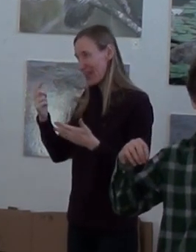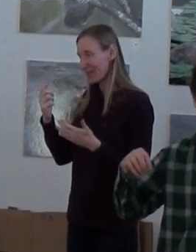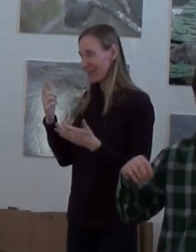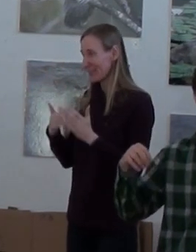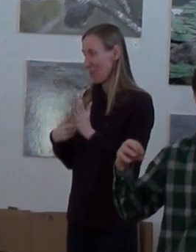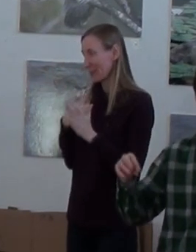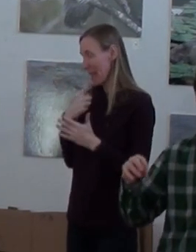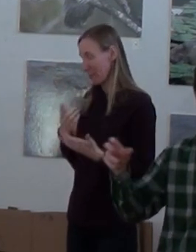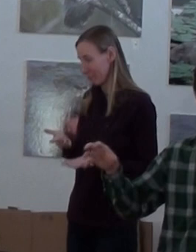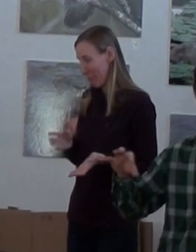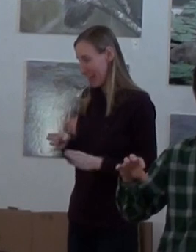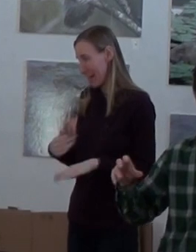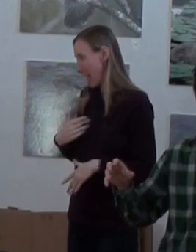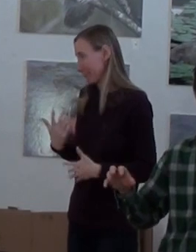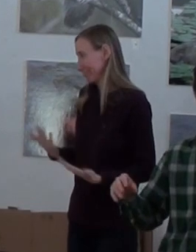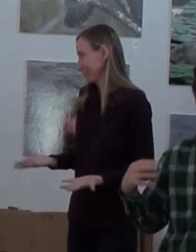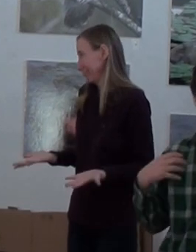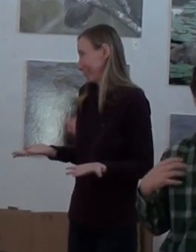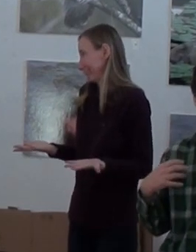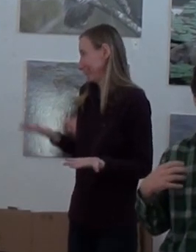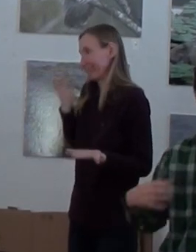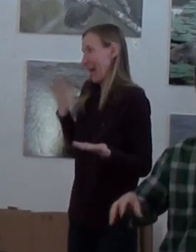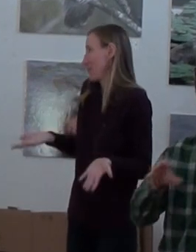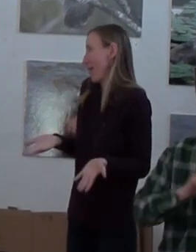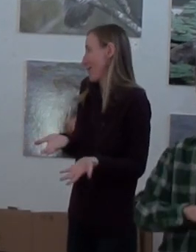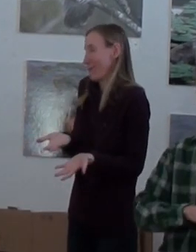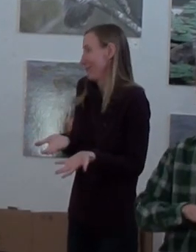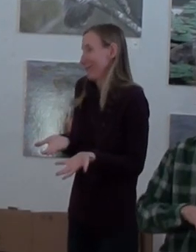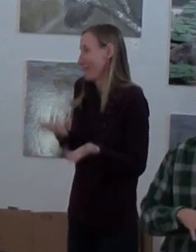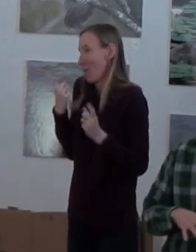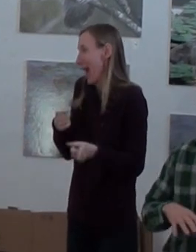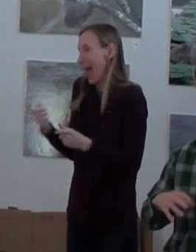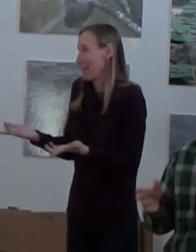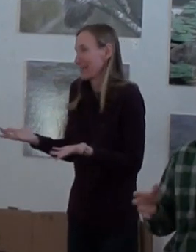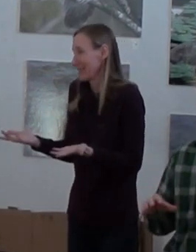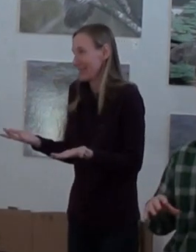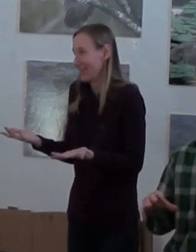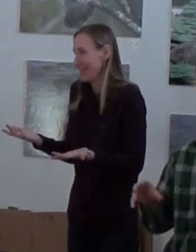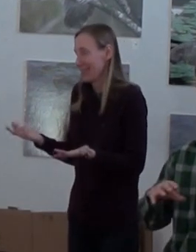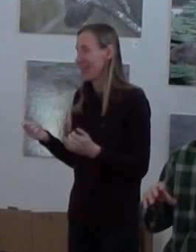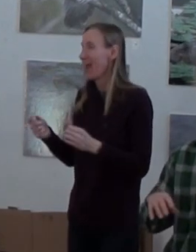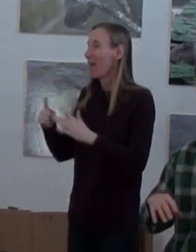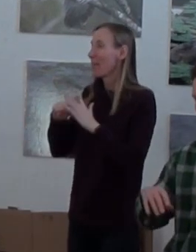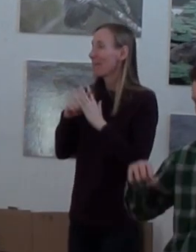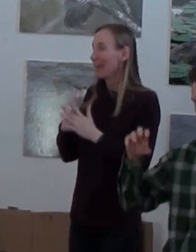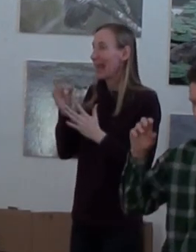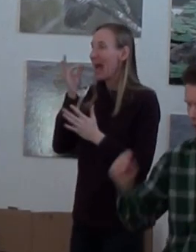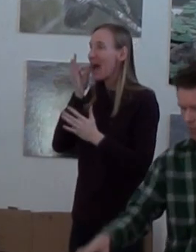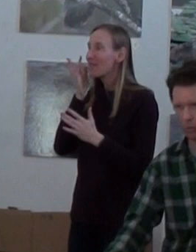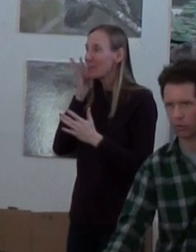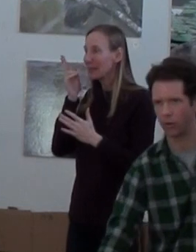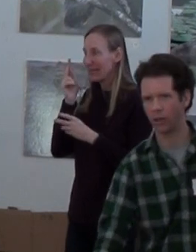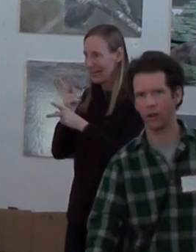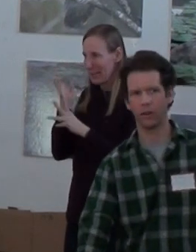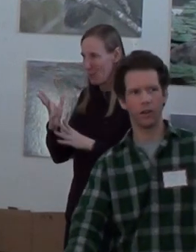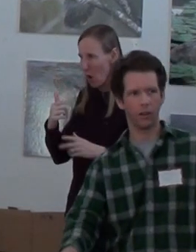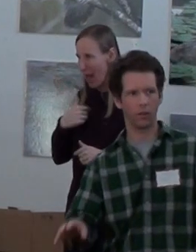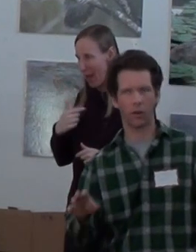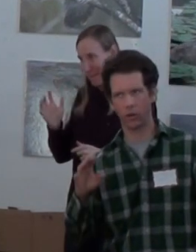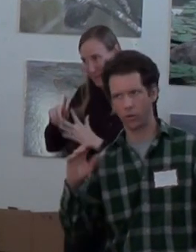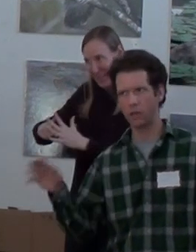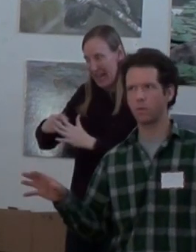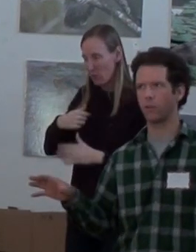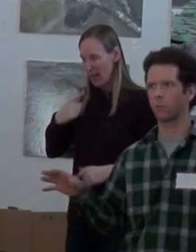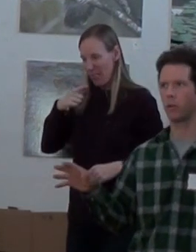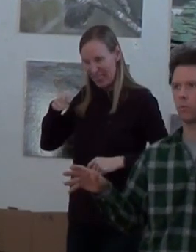facts together, don't be too quick to draw a conclusion yet. That's what I, in the beginning of beekeeping, of being a beekeeper, I used to do that. Like, this has got to be what's going on. And